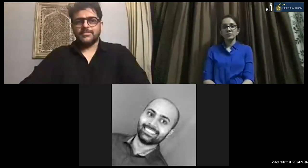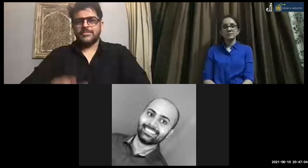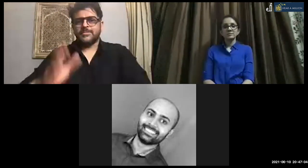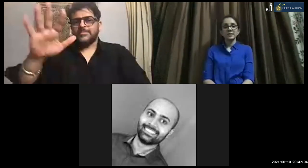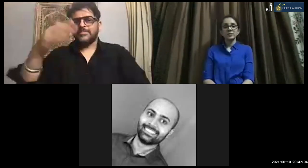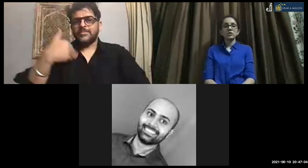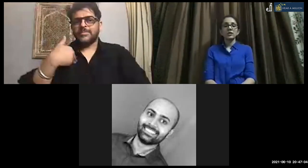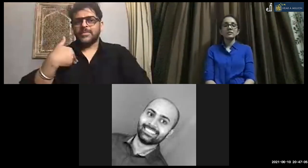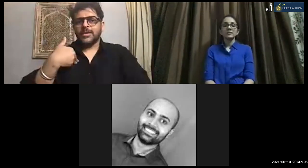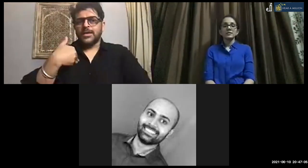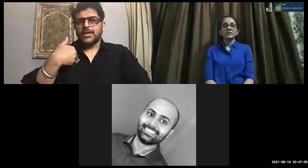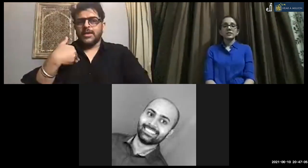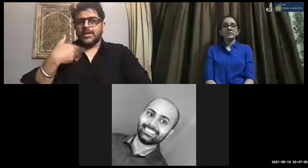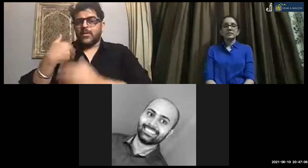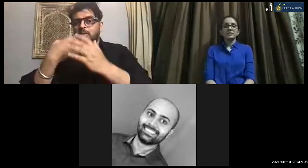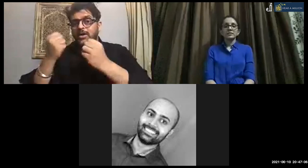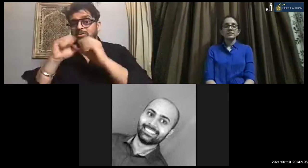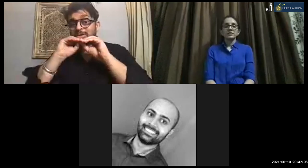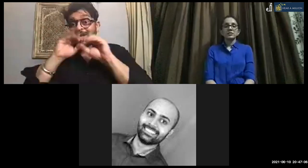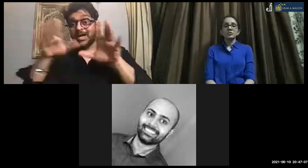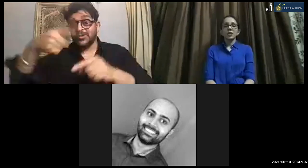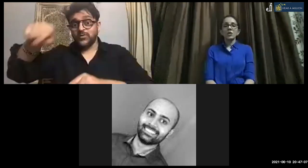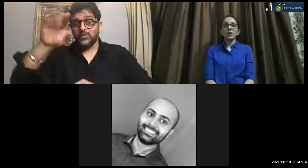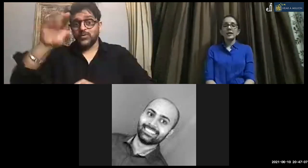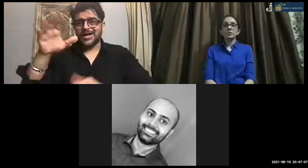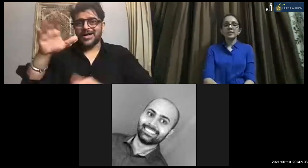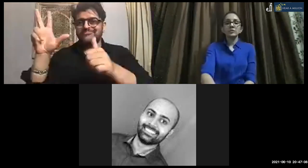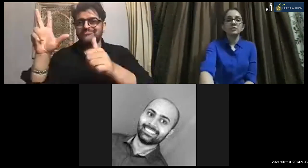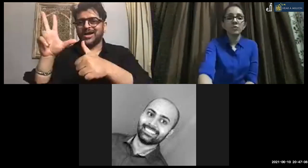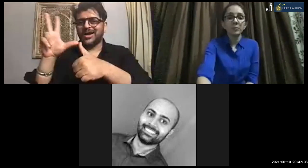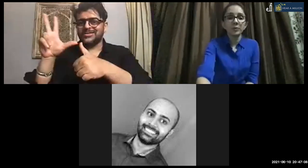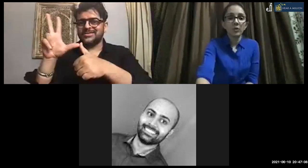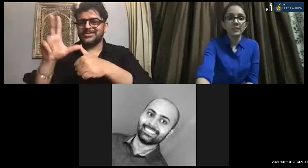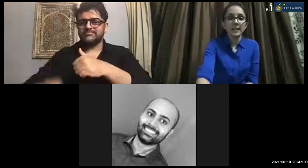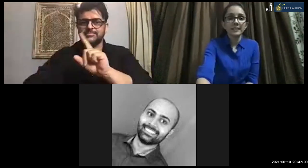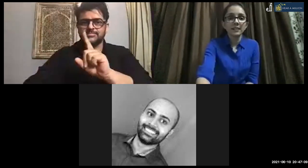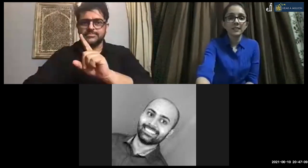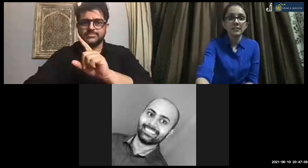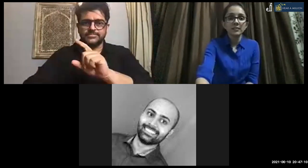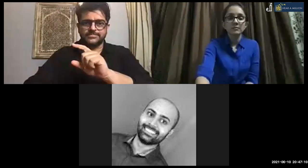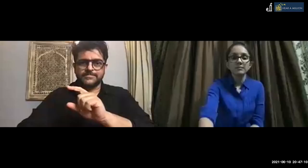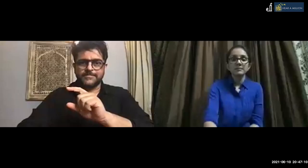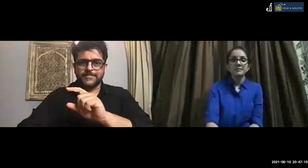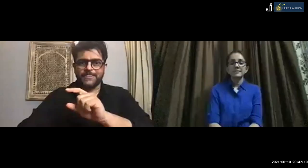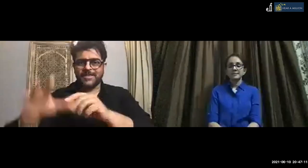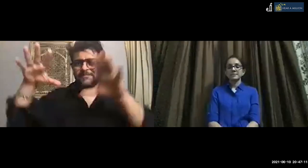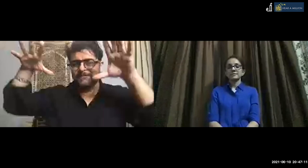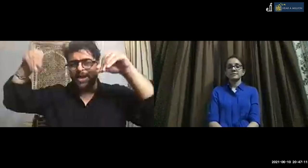Thank you. Thank you, Tushar. Great. So now I would like to inform you all that Ankit,